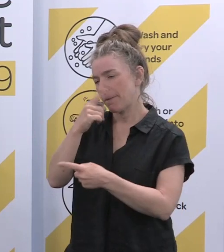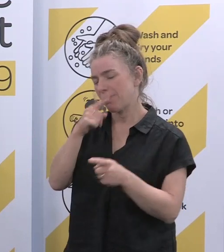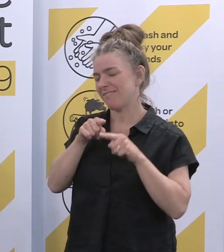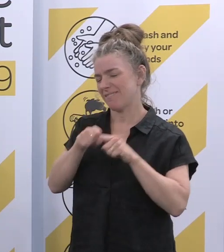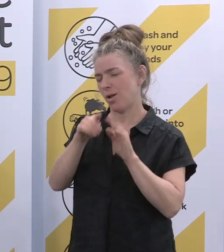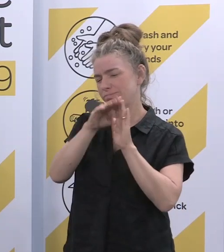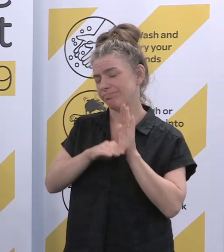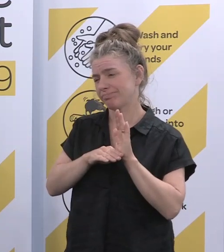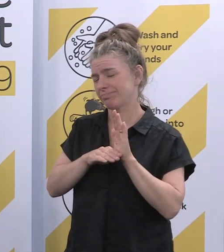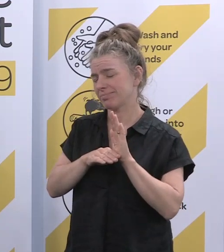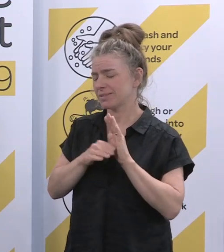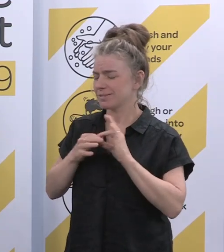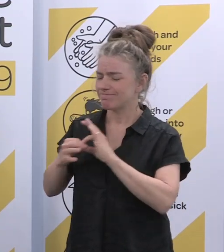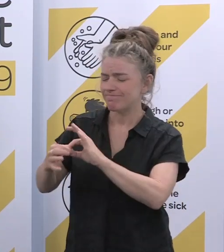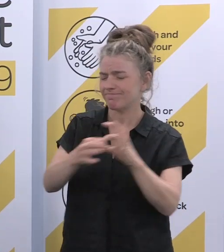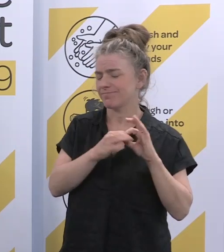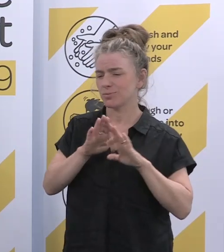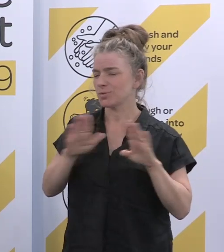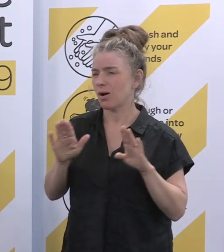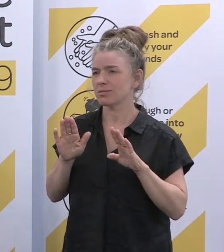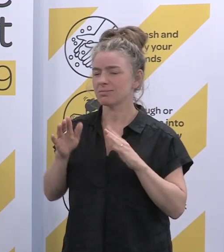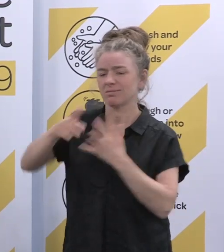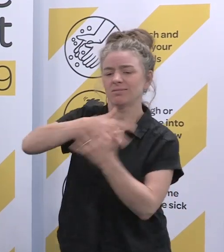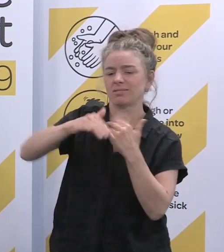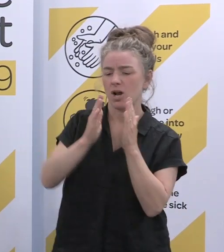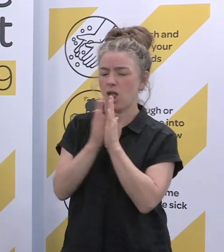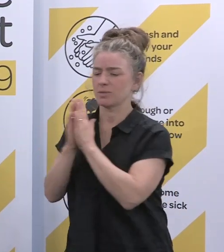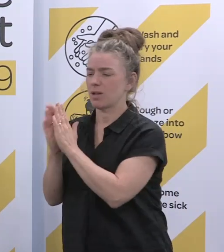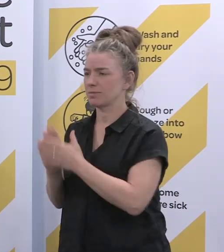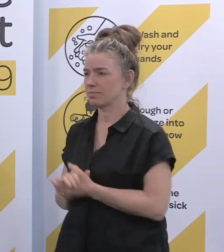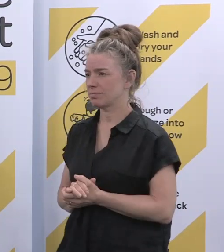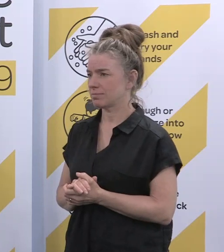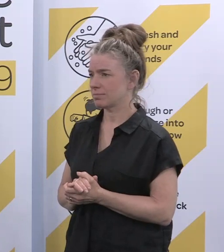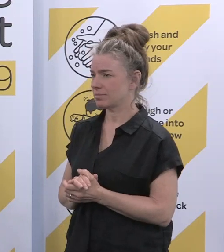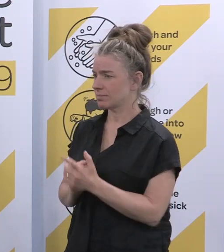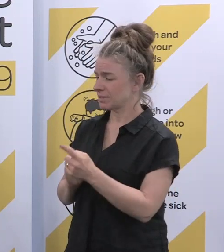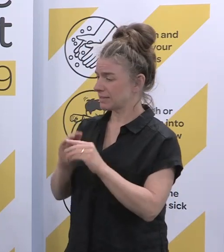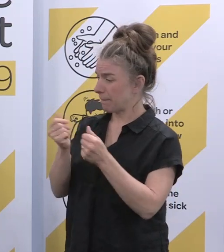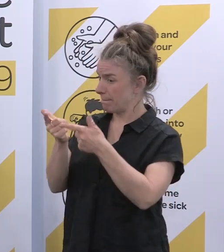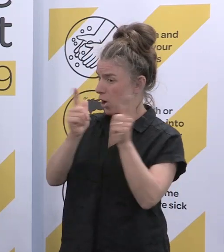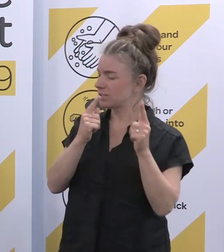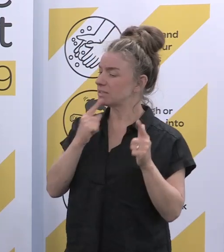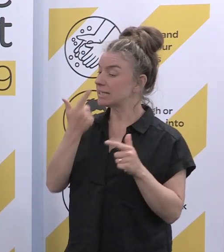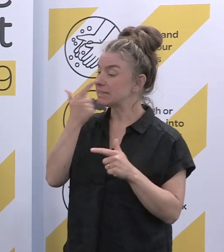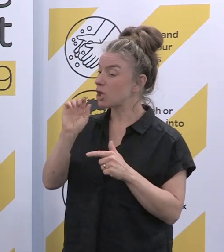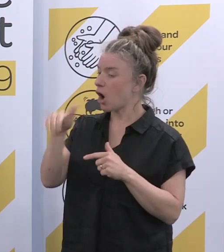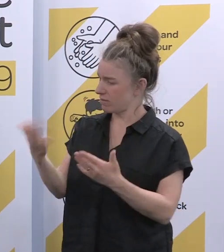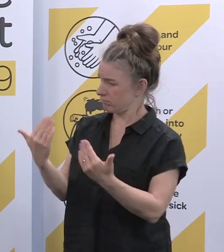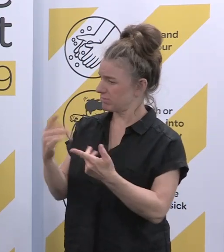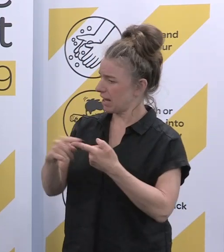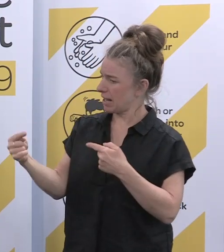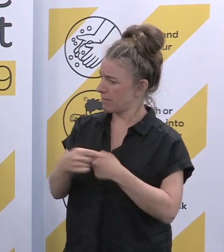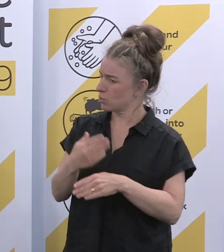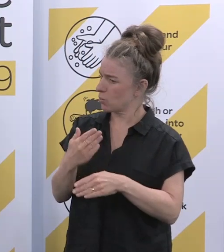with the program. And what would you say to an employer still encouraging over 70s to come into work, people with